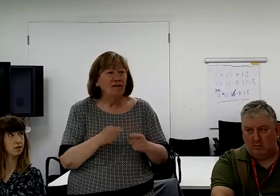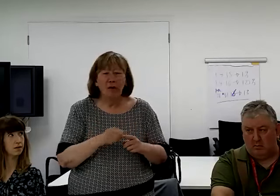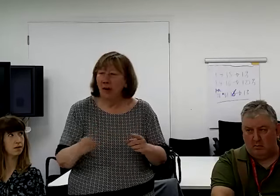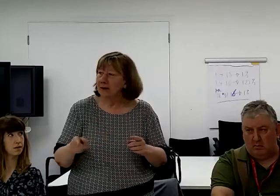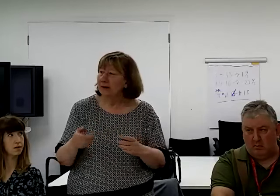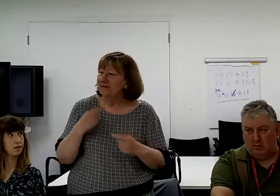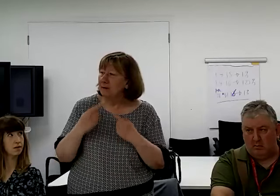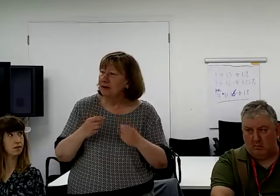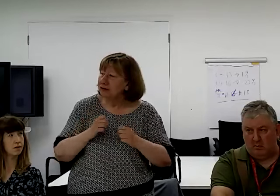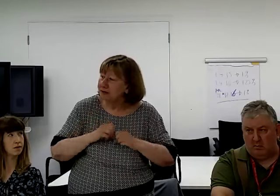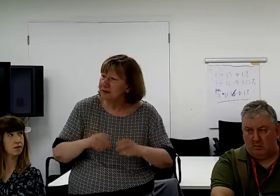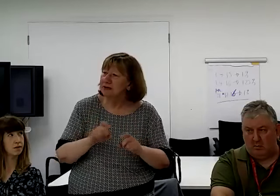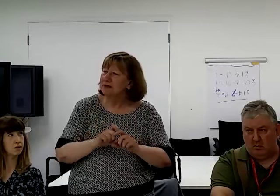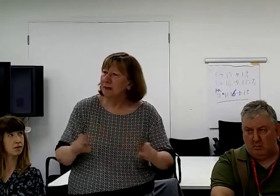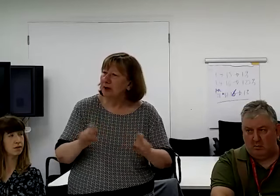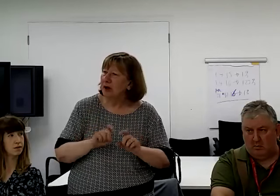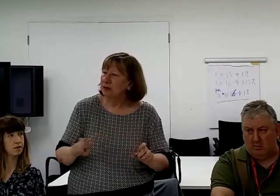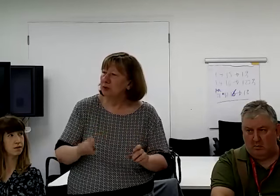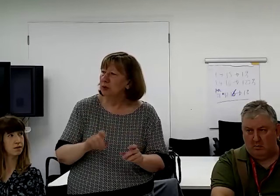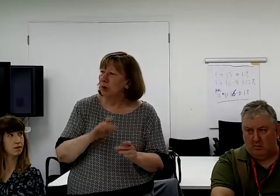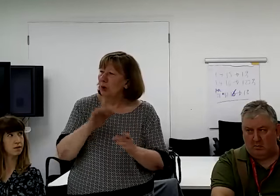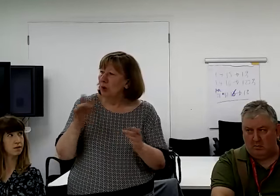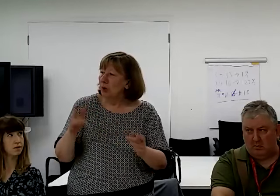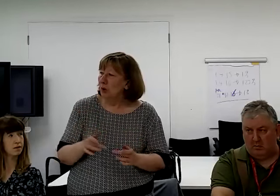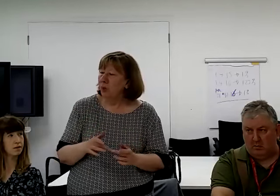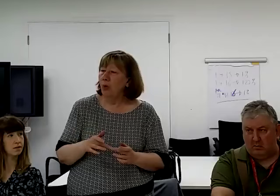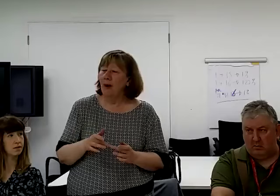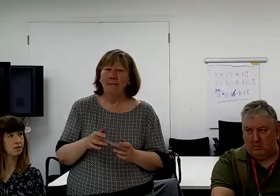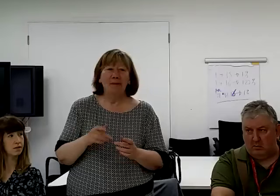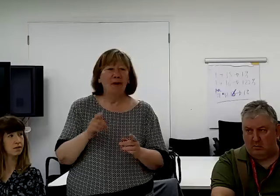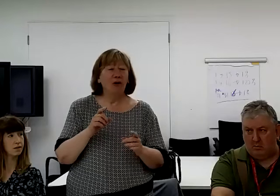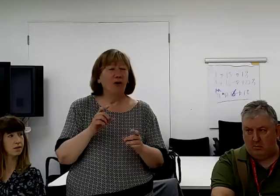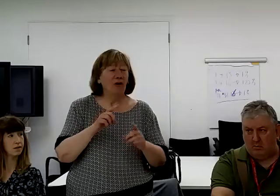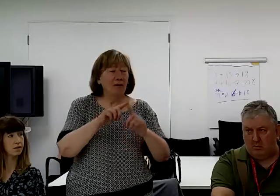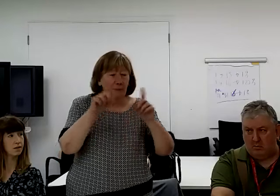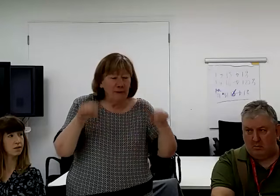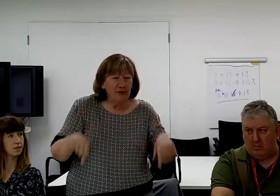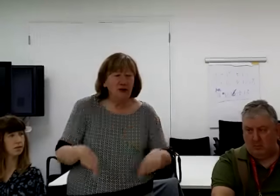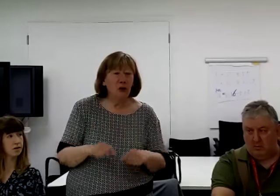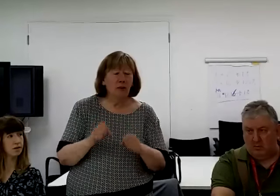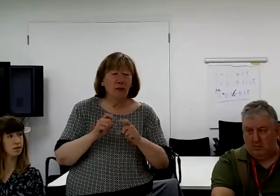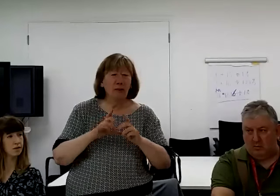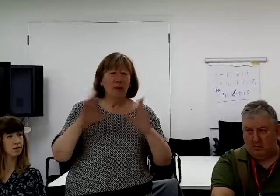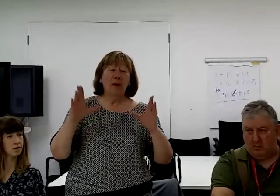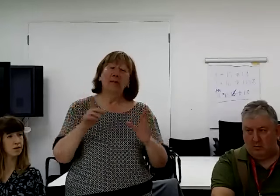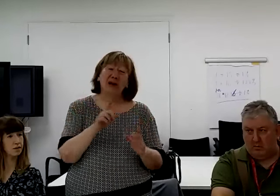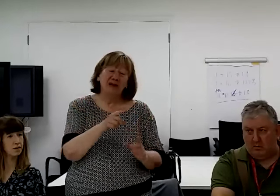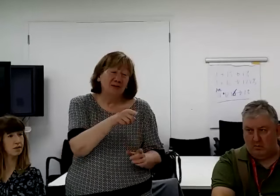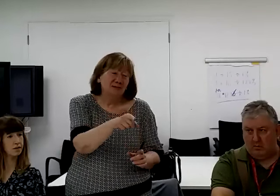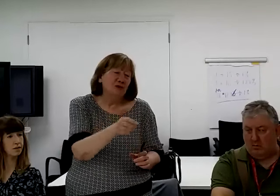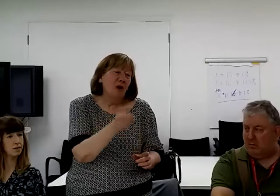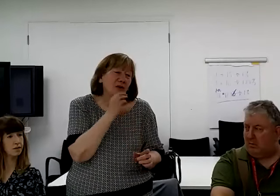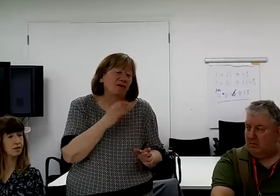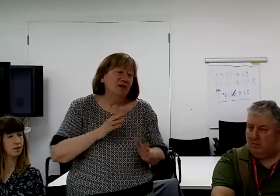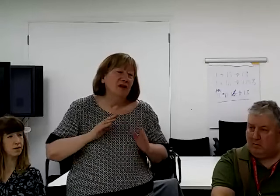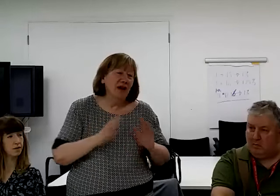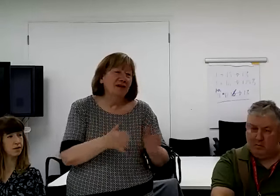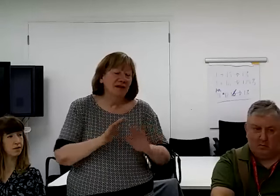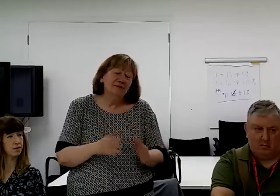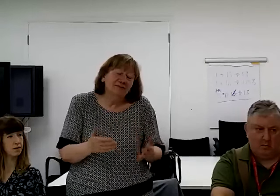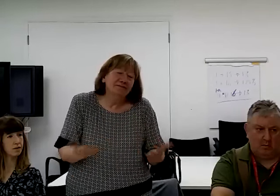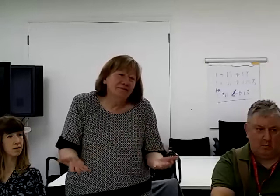the subtitles because you'll get more information. They are all subtitled on the website, and